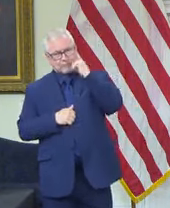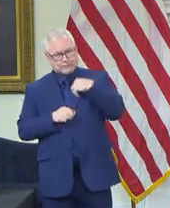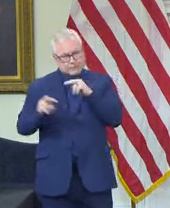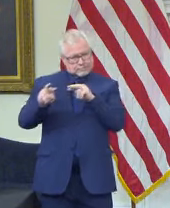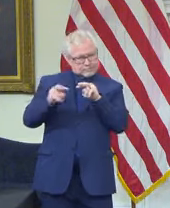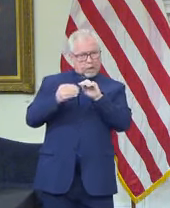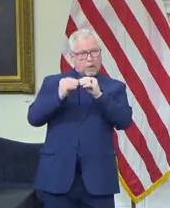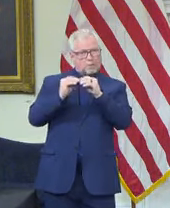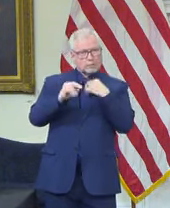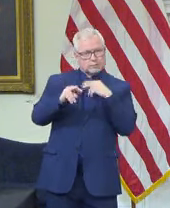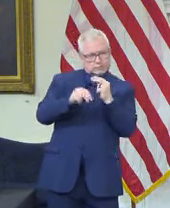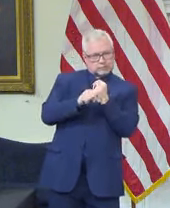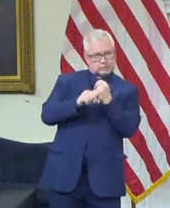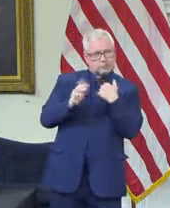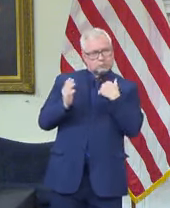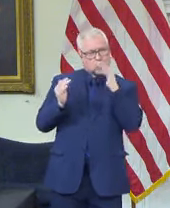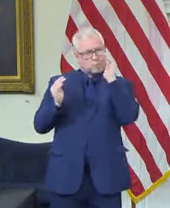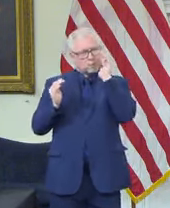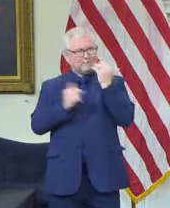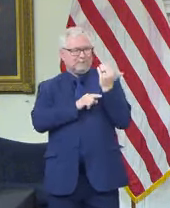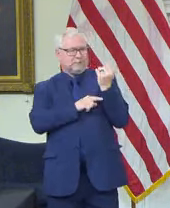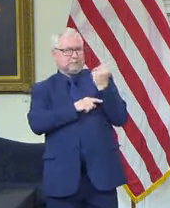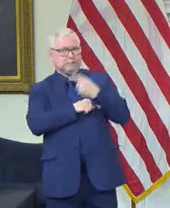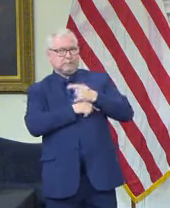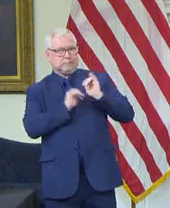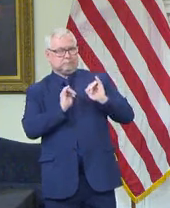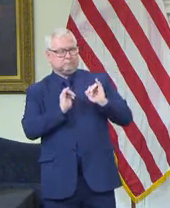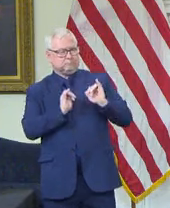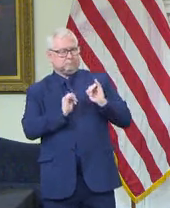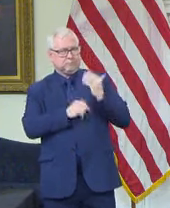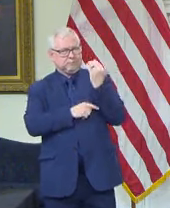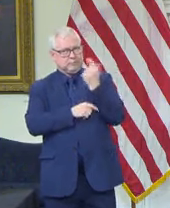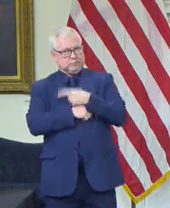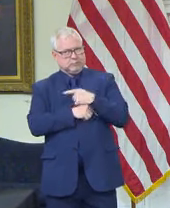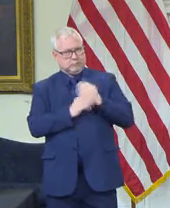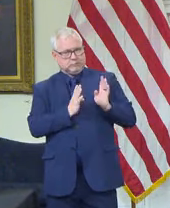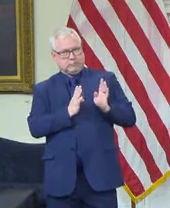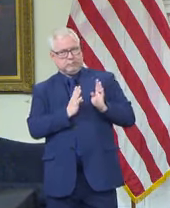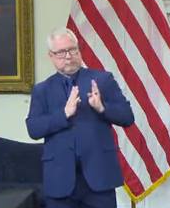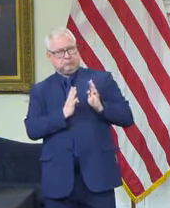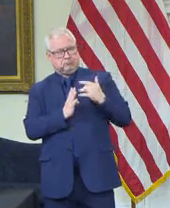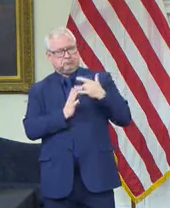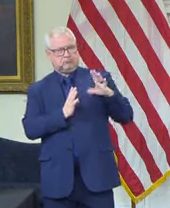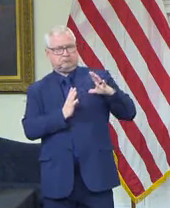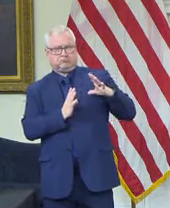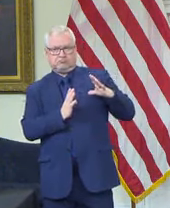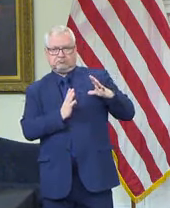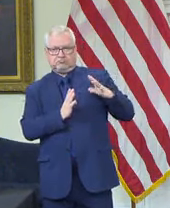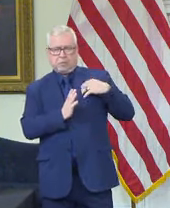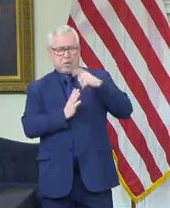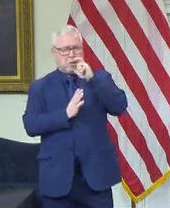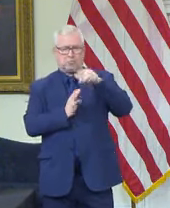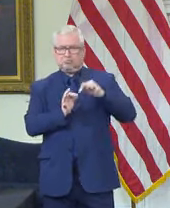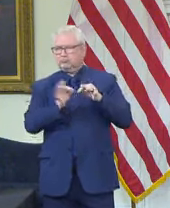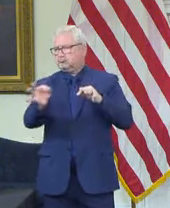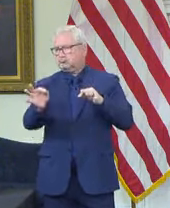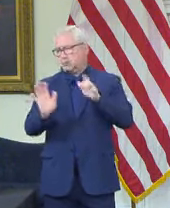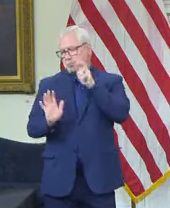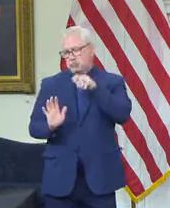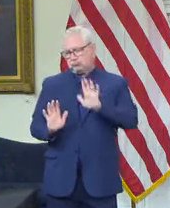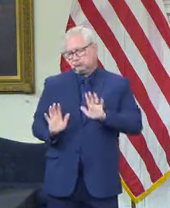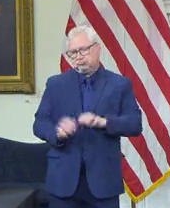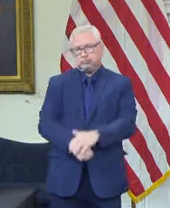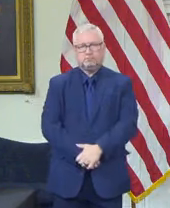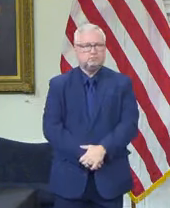days and we will be in a position where we don't need to extend the state of emergency. Governor Hogan, in that line